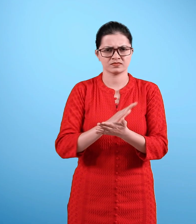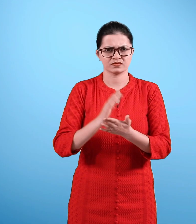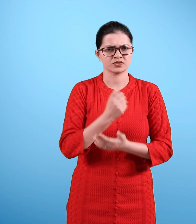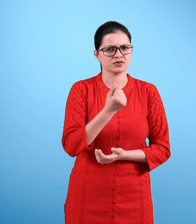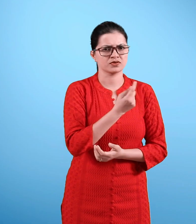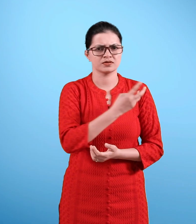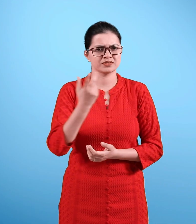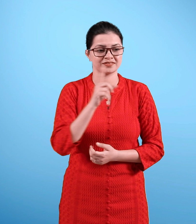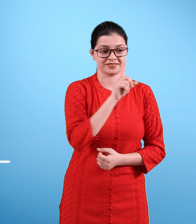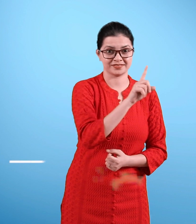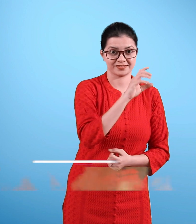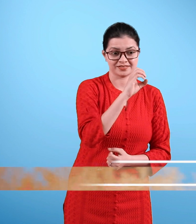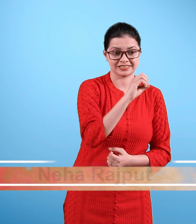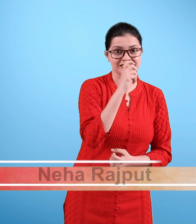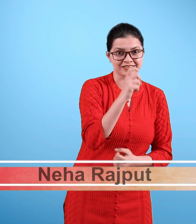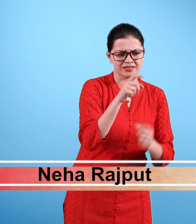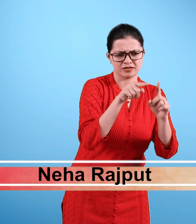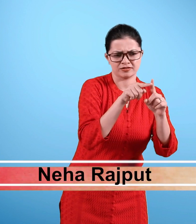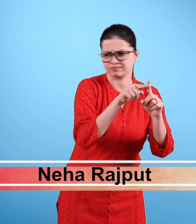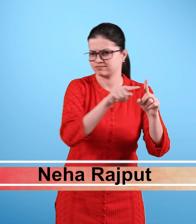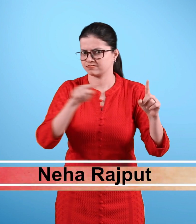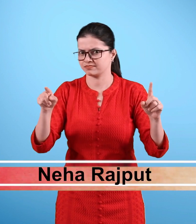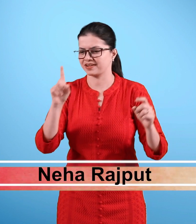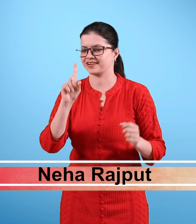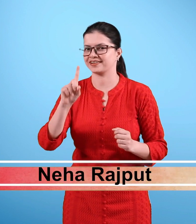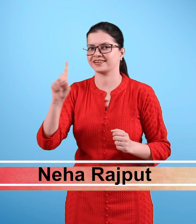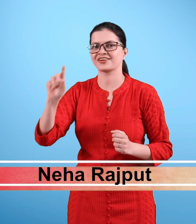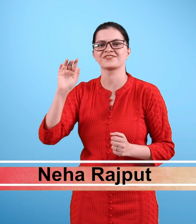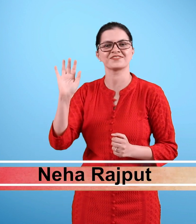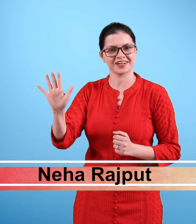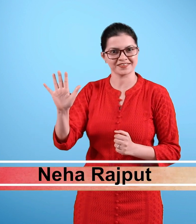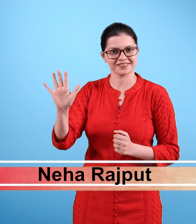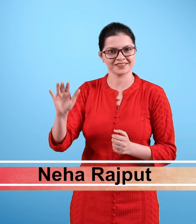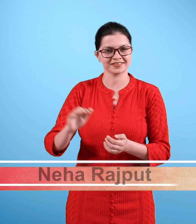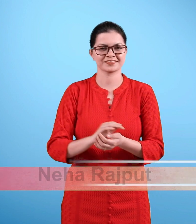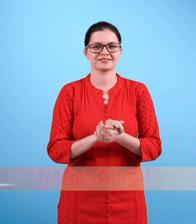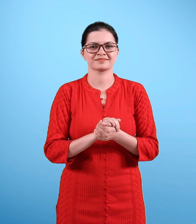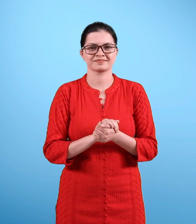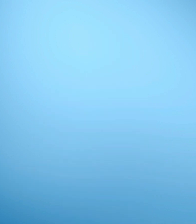from page 107 to 115.